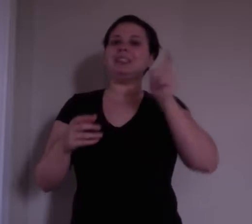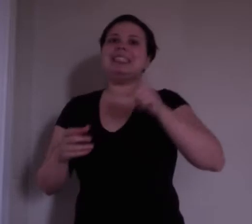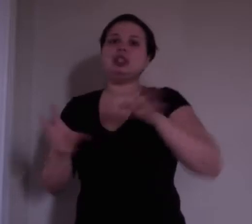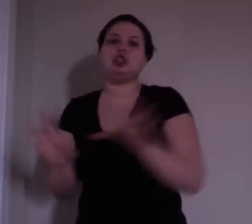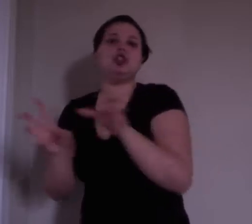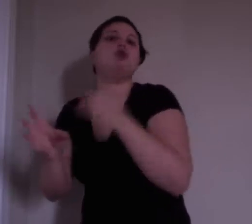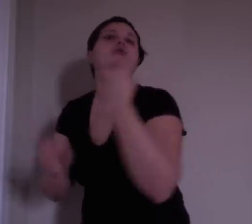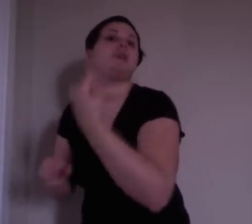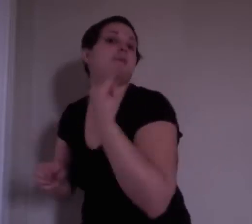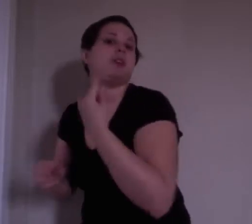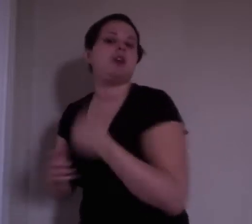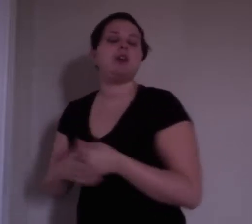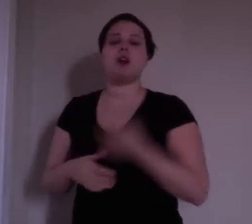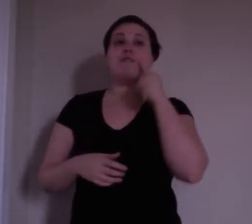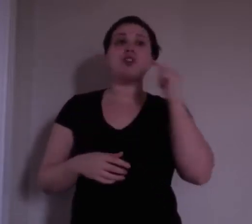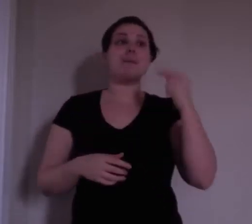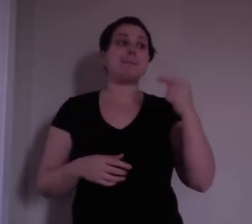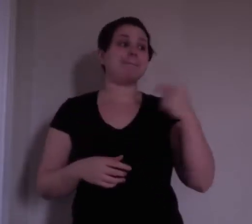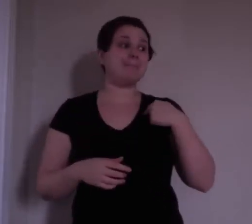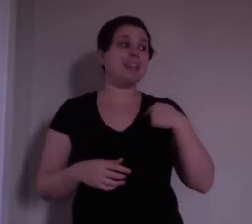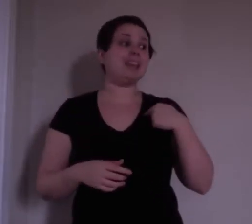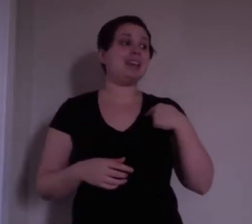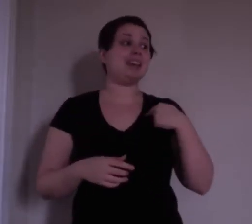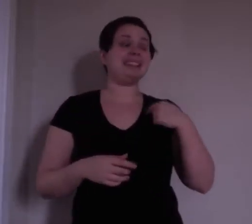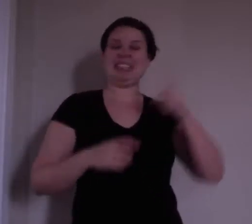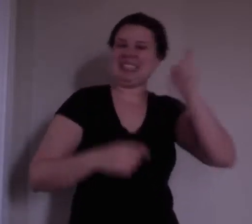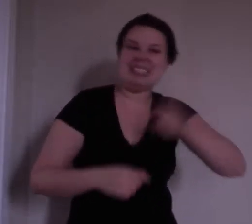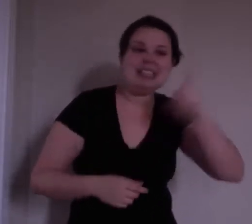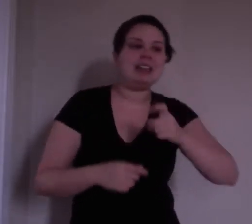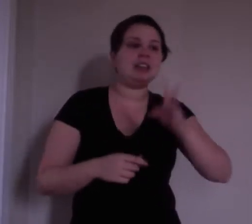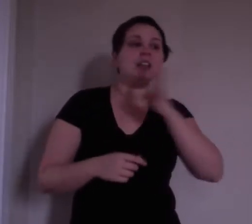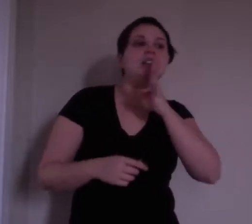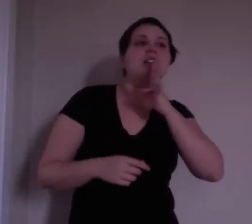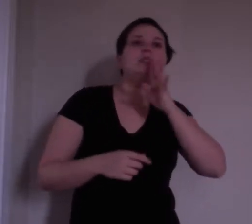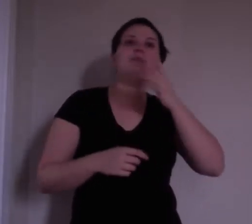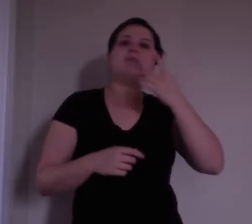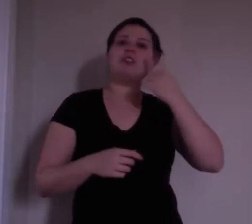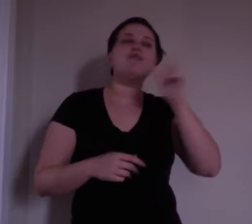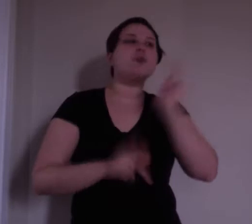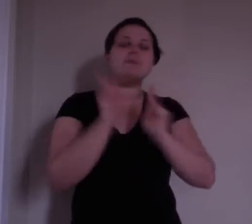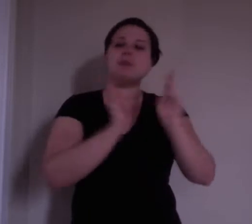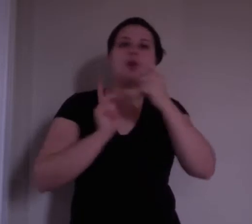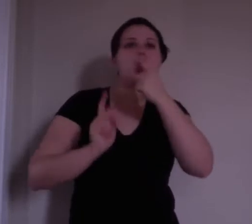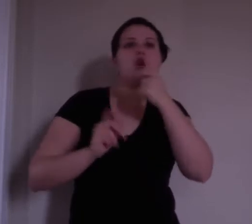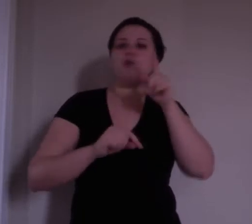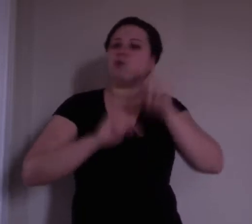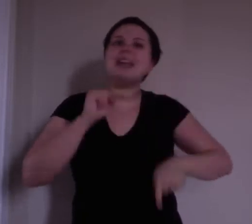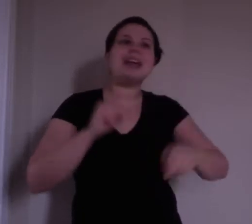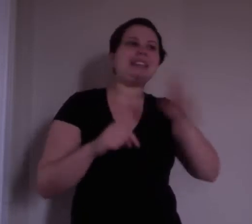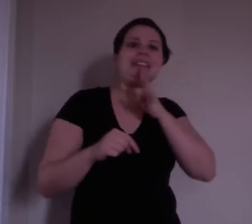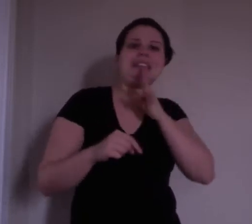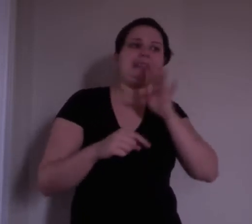for those that cannot speak for themselves. Uncomfortable though it may be, for somebody